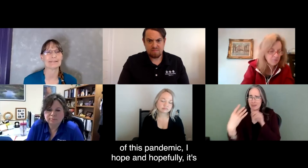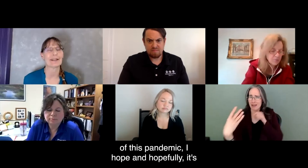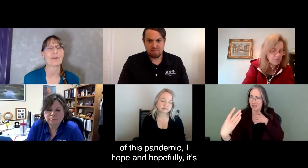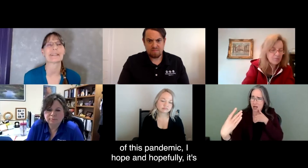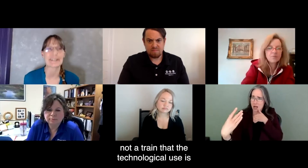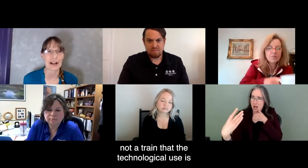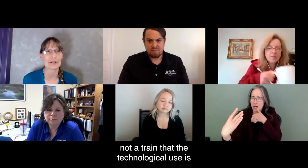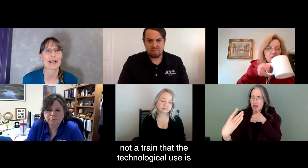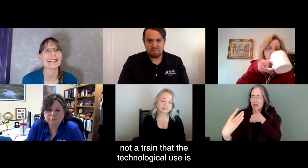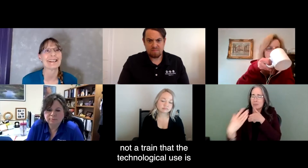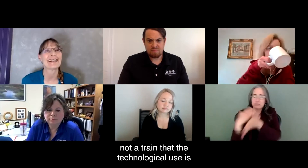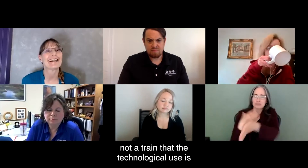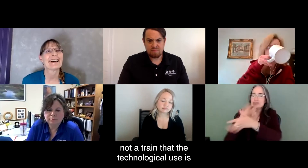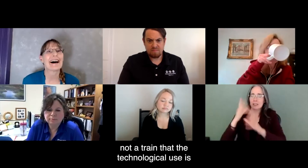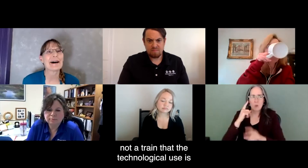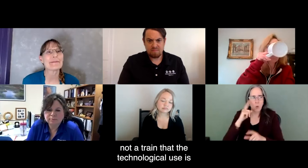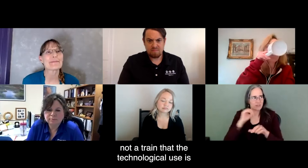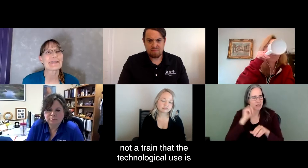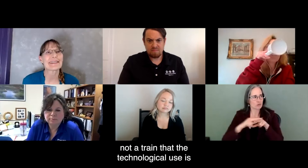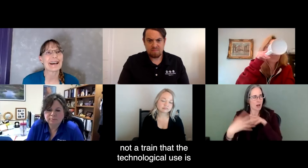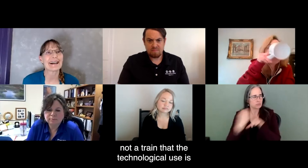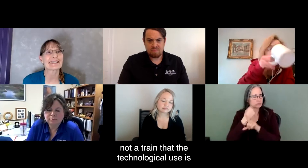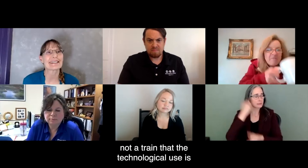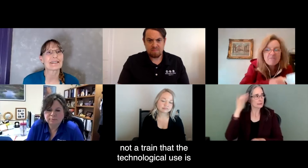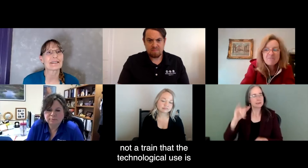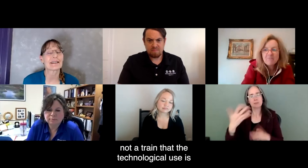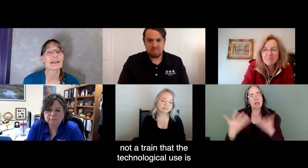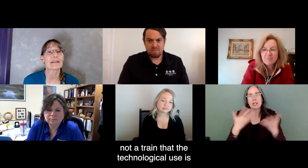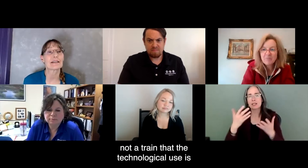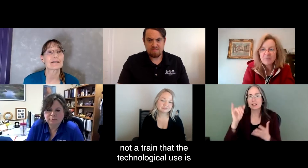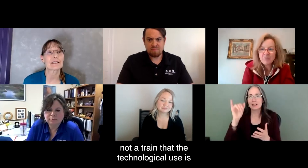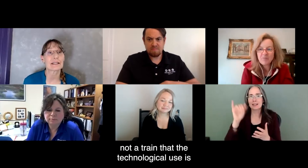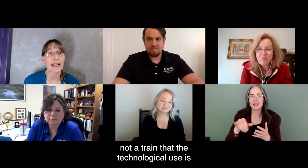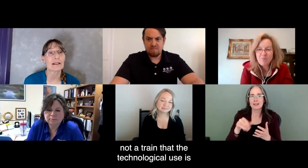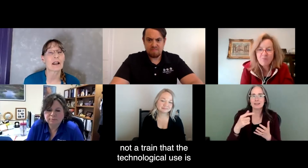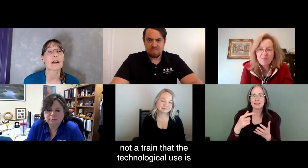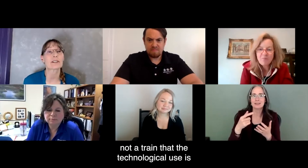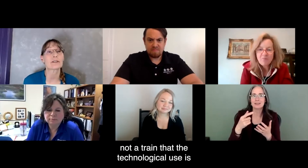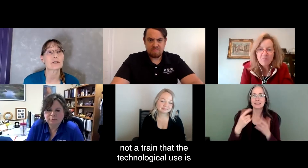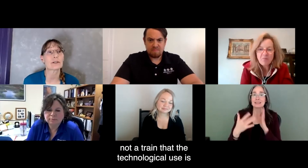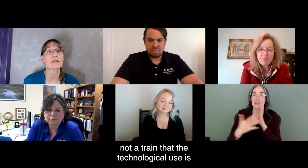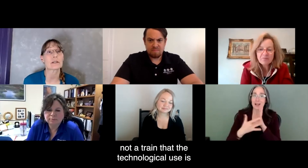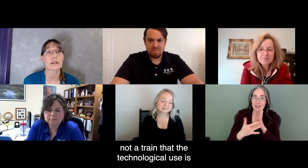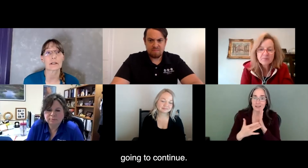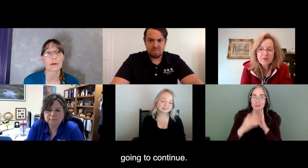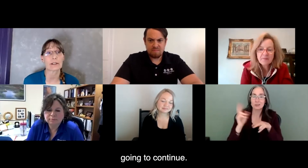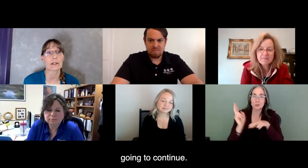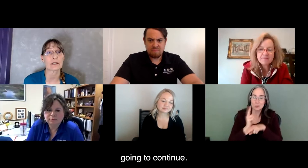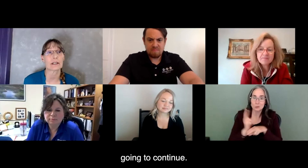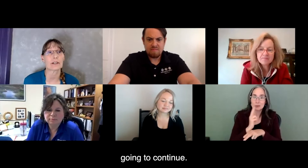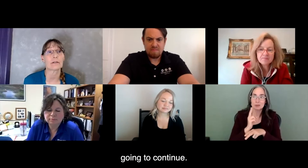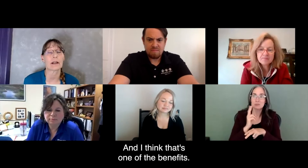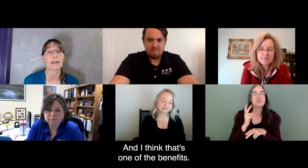hope, and hopefully it's not a train, that the the technological use is going